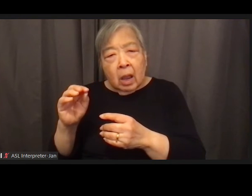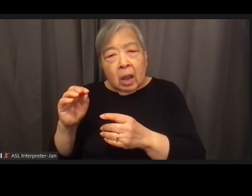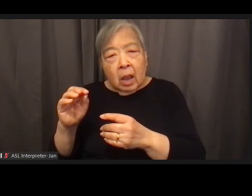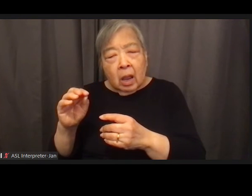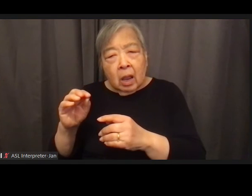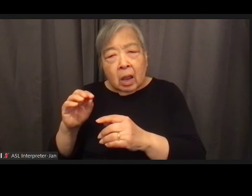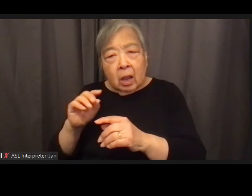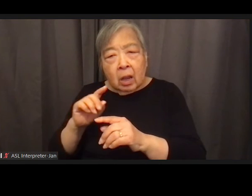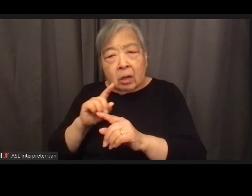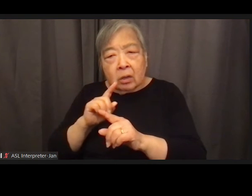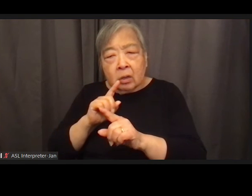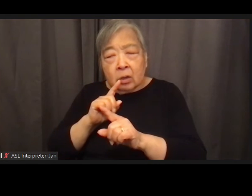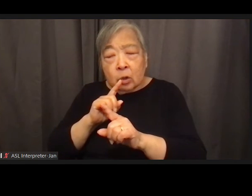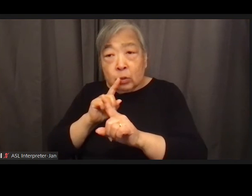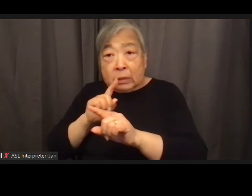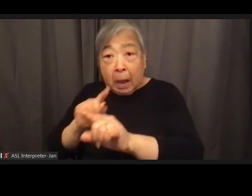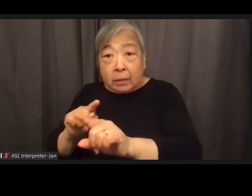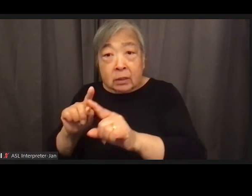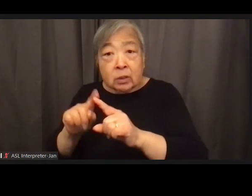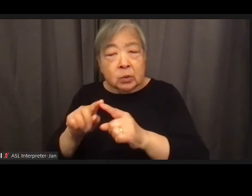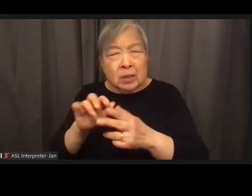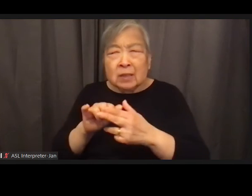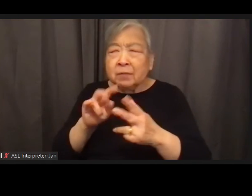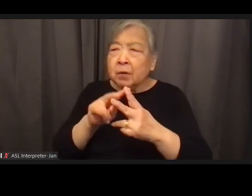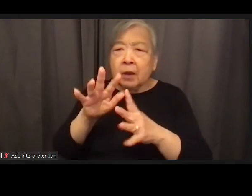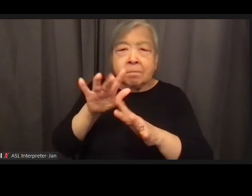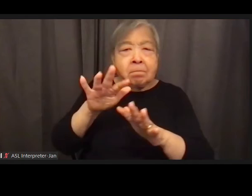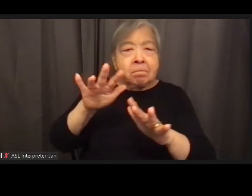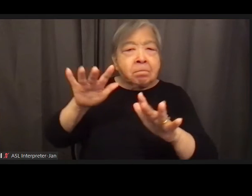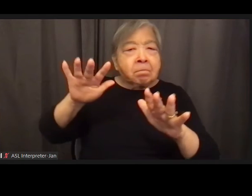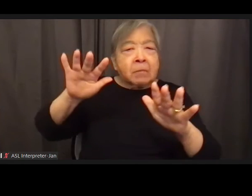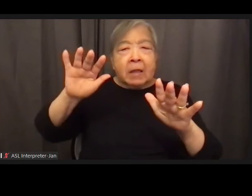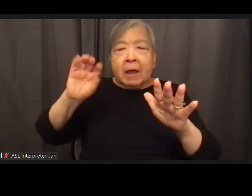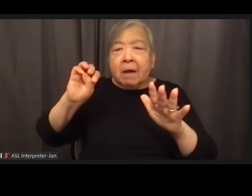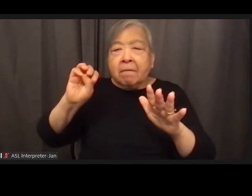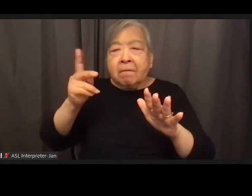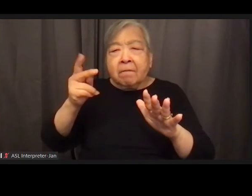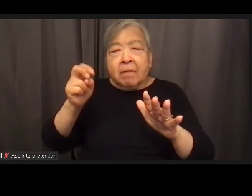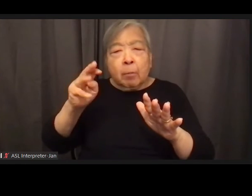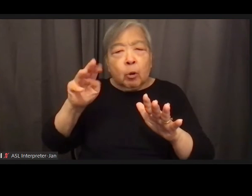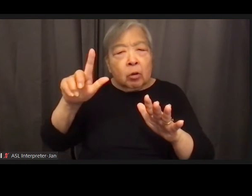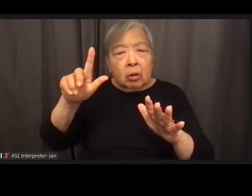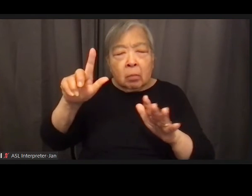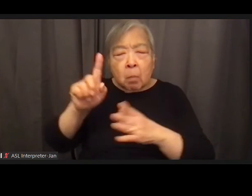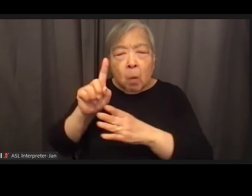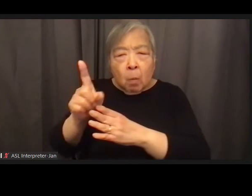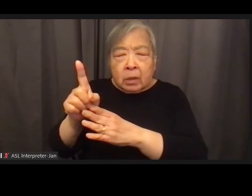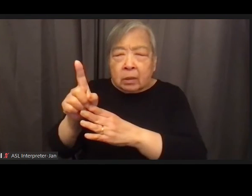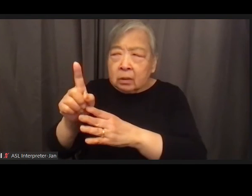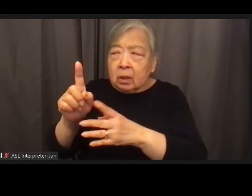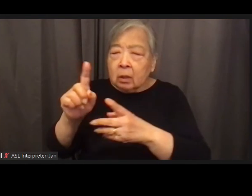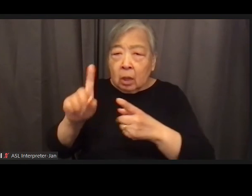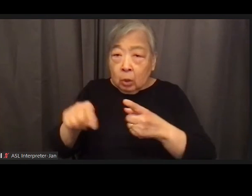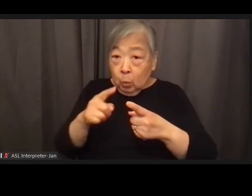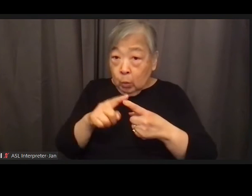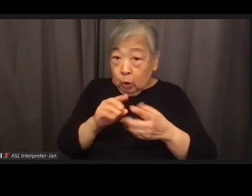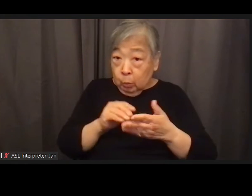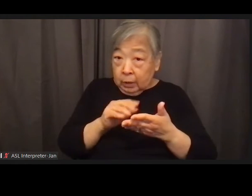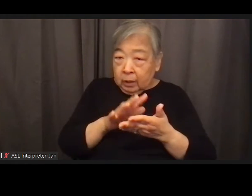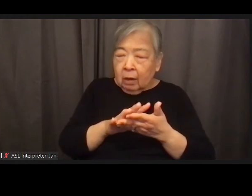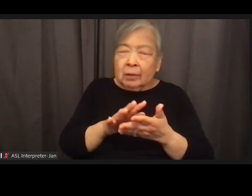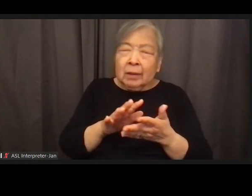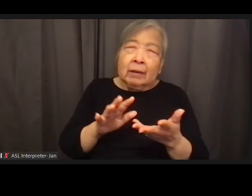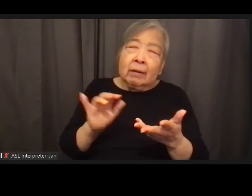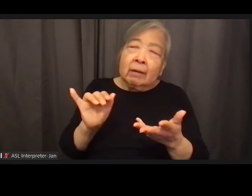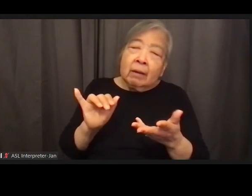seemingly ephemeral moments are extraordinary when you put them down in writing, like in Australia, we've